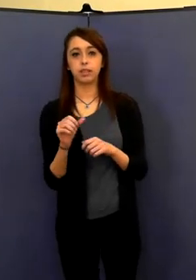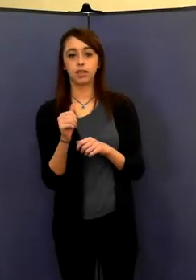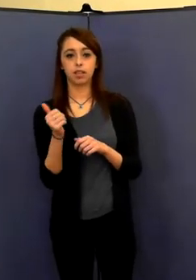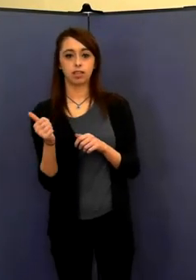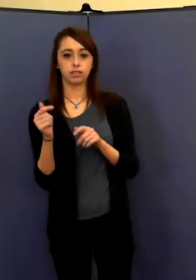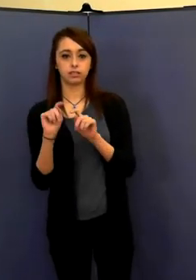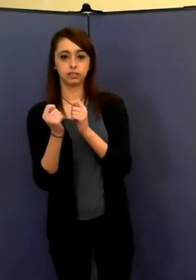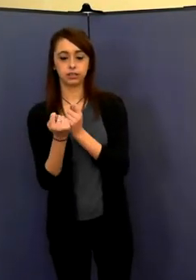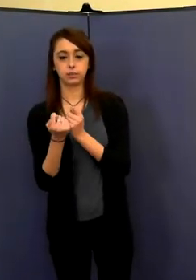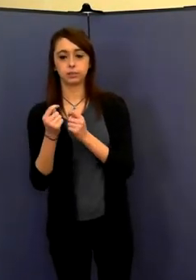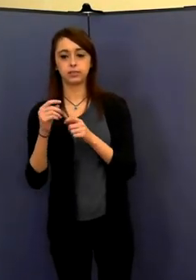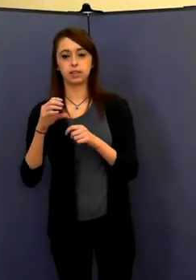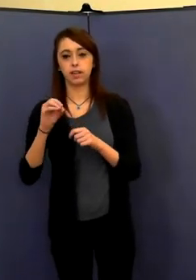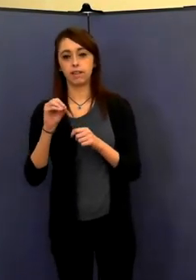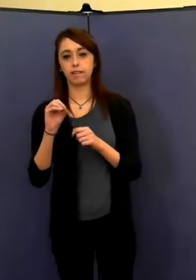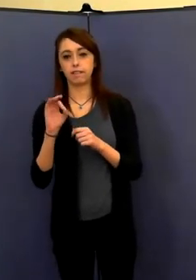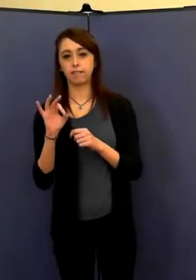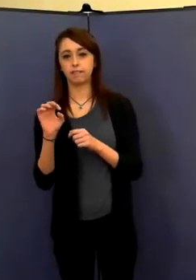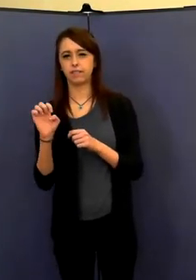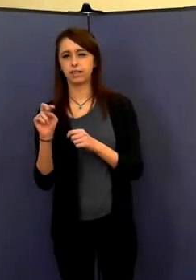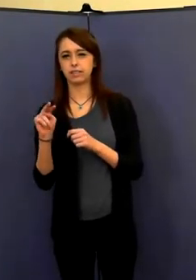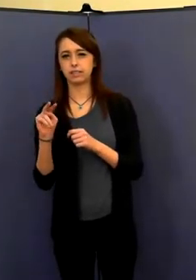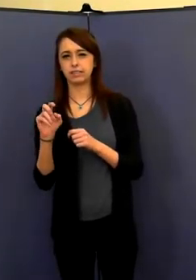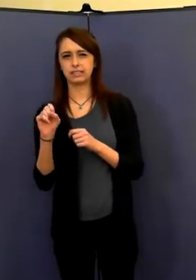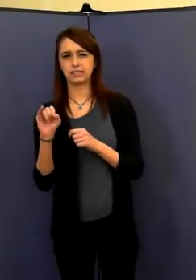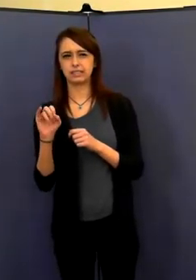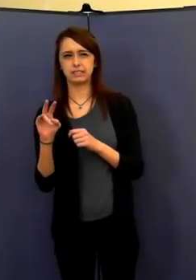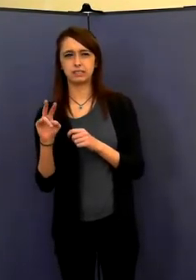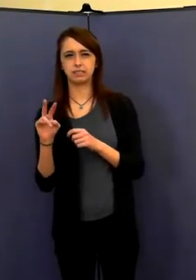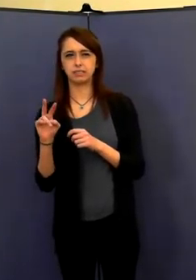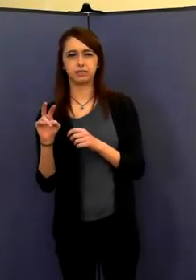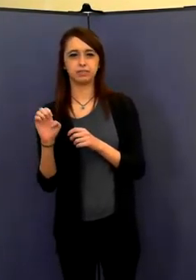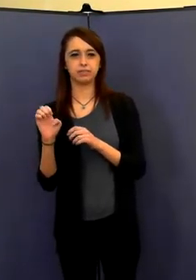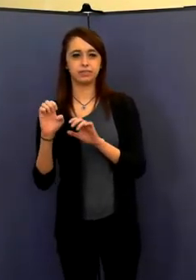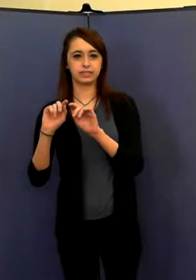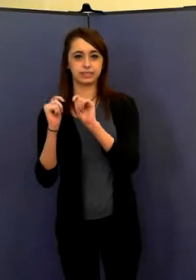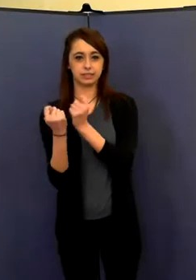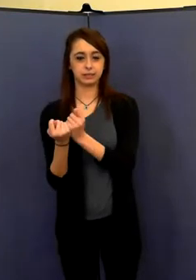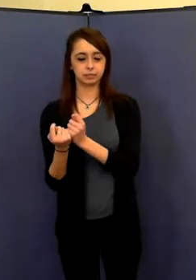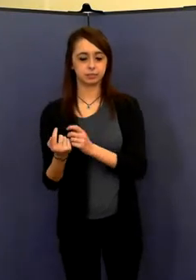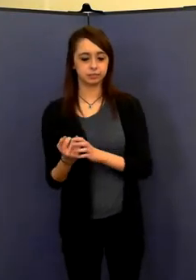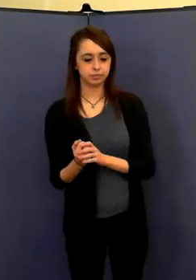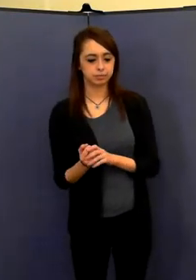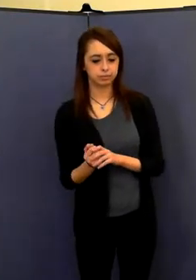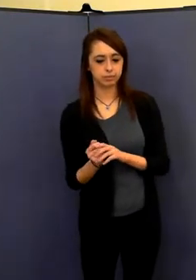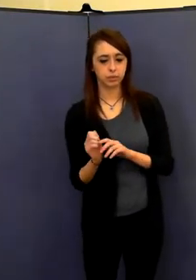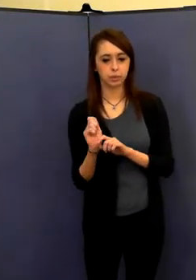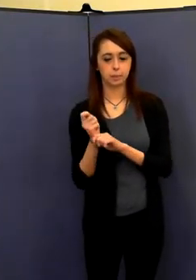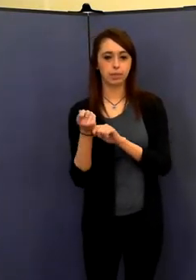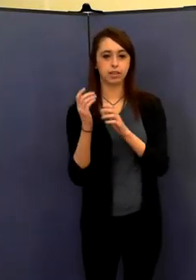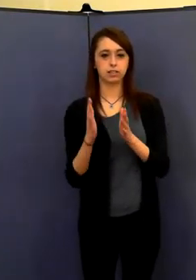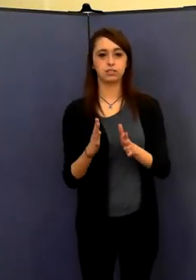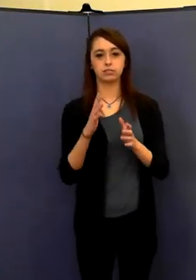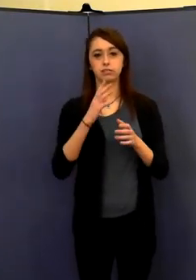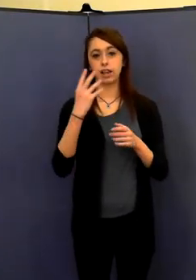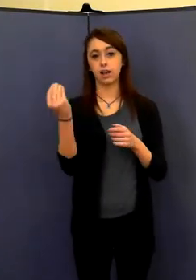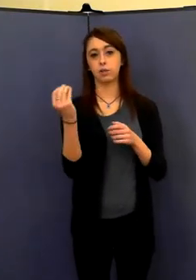coming in to hit. And then they are players out in the field. They also wear two